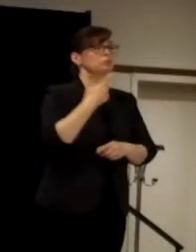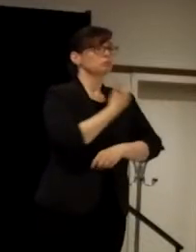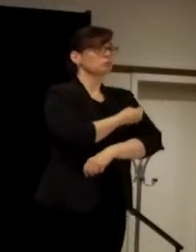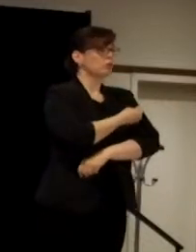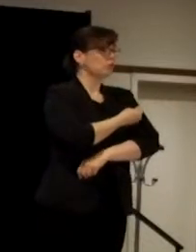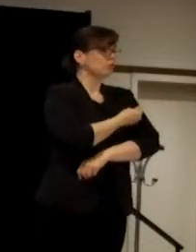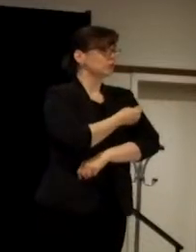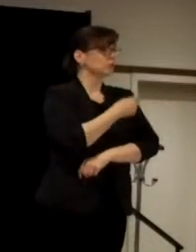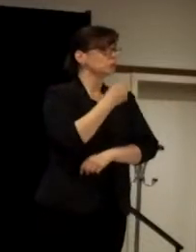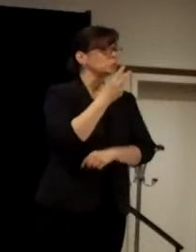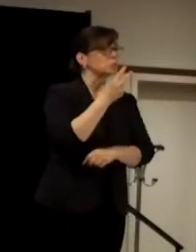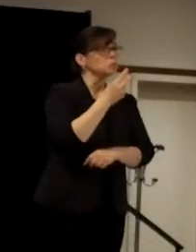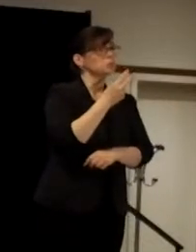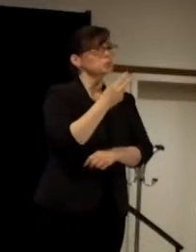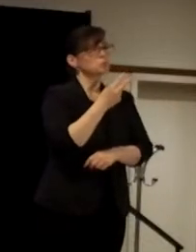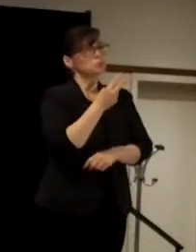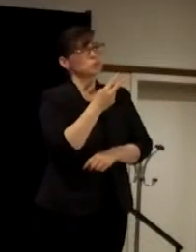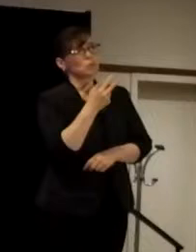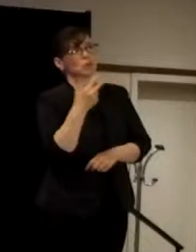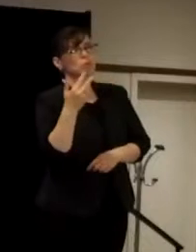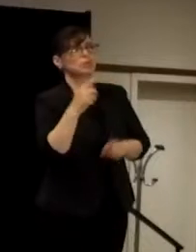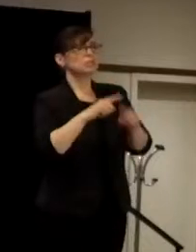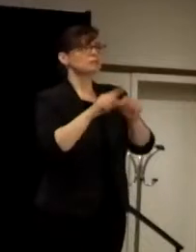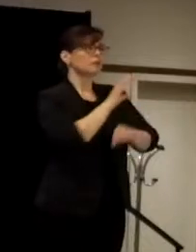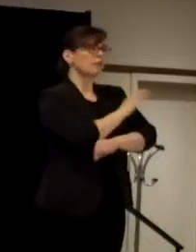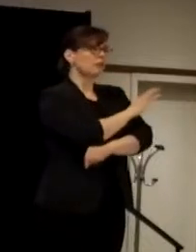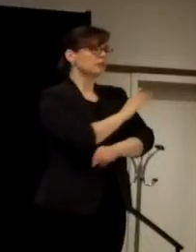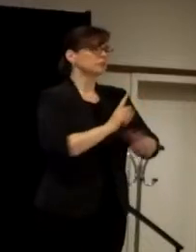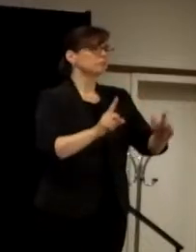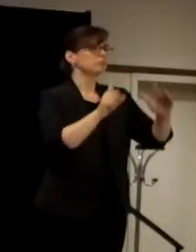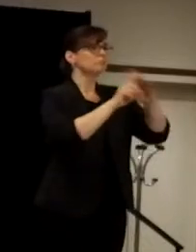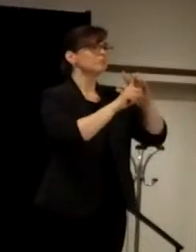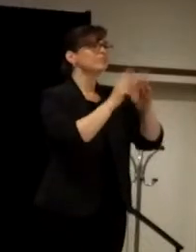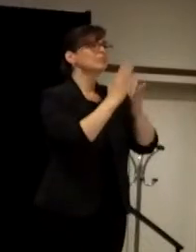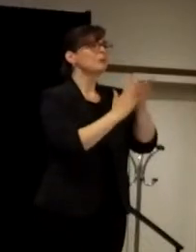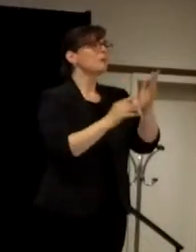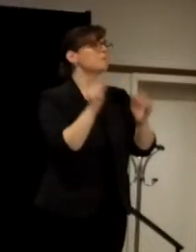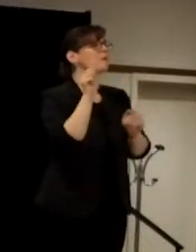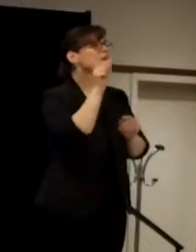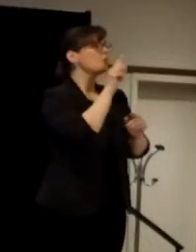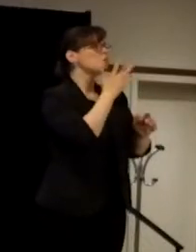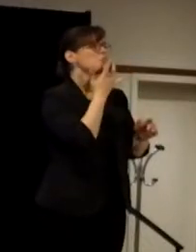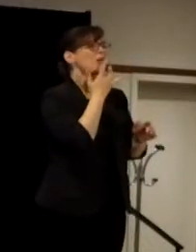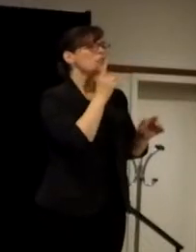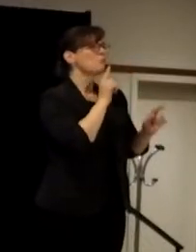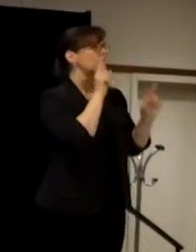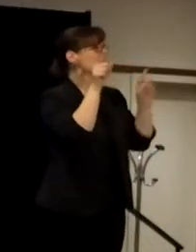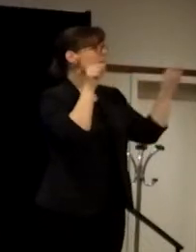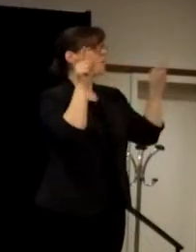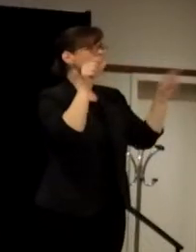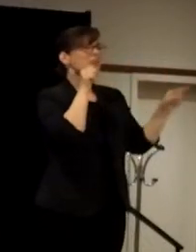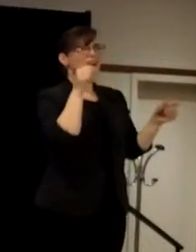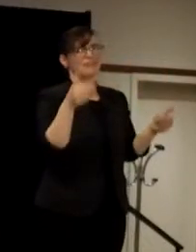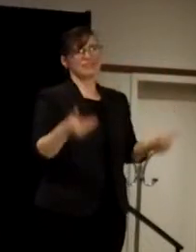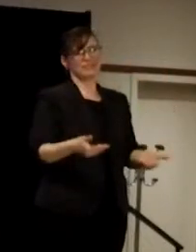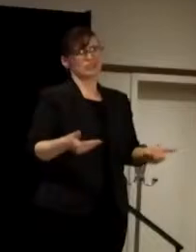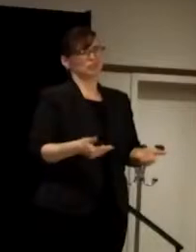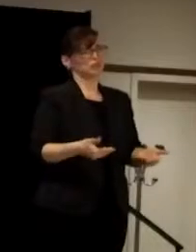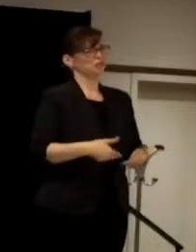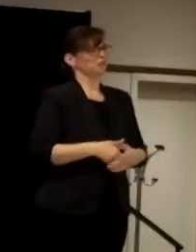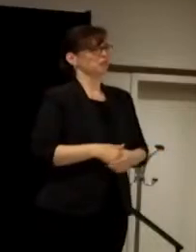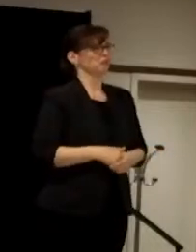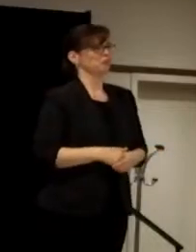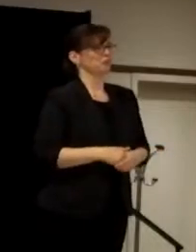community each day instead of this model. And How much longer do you foresee the county